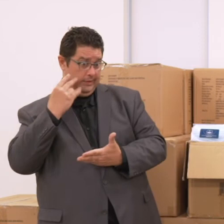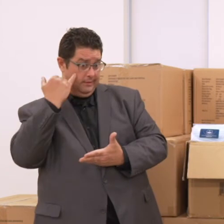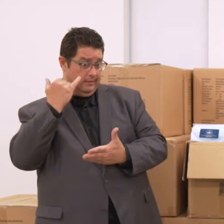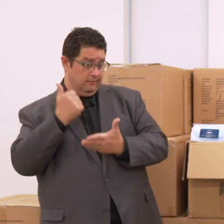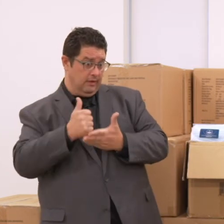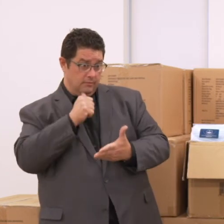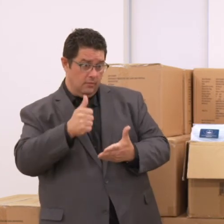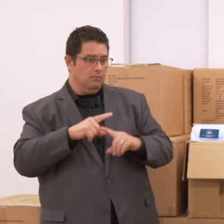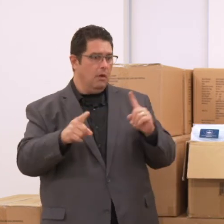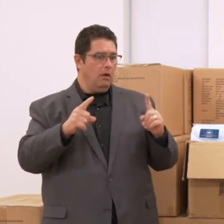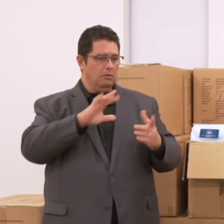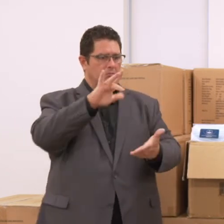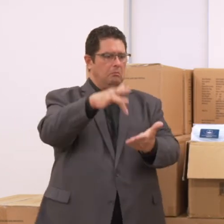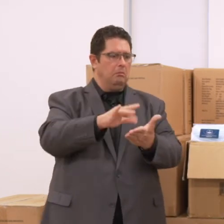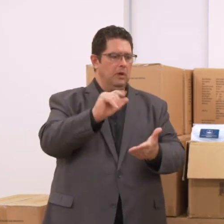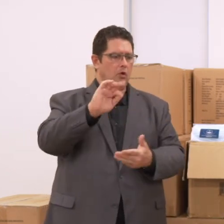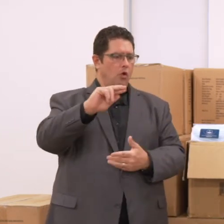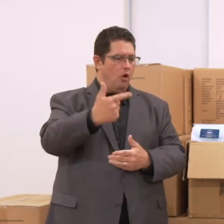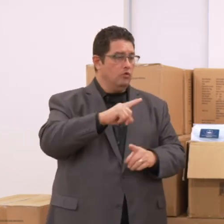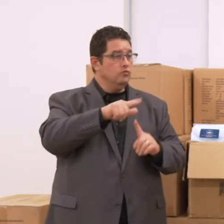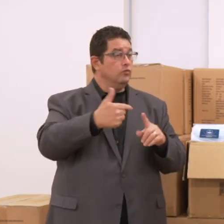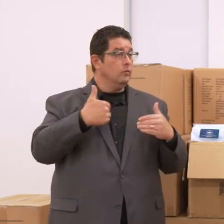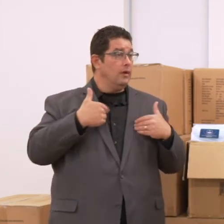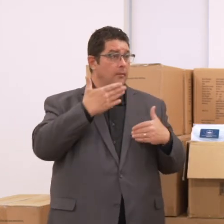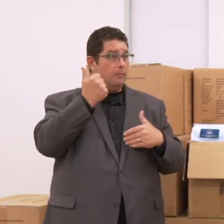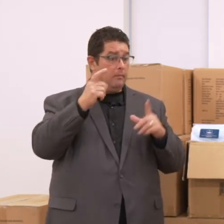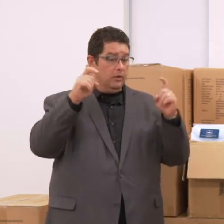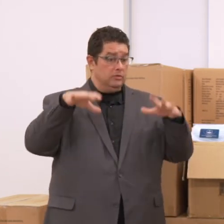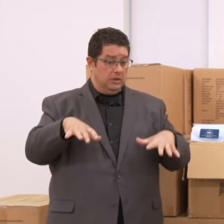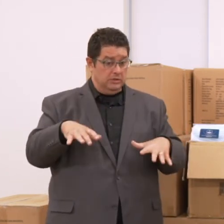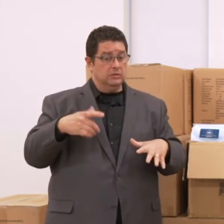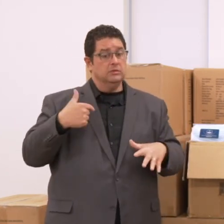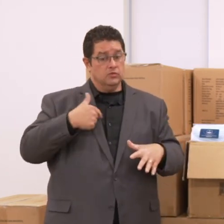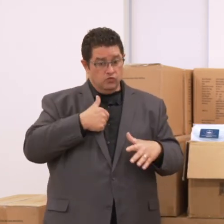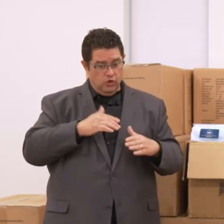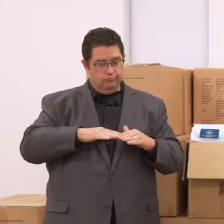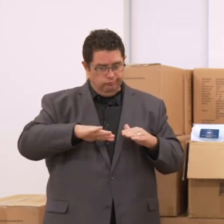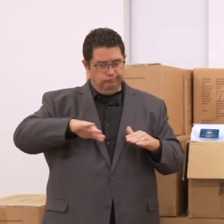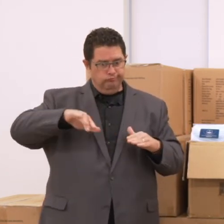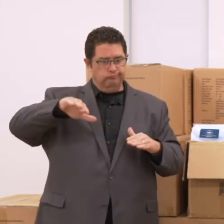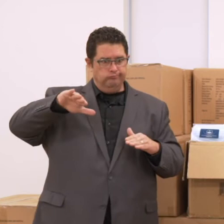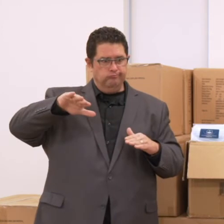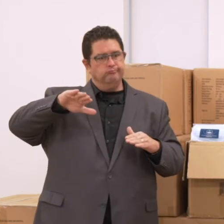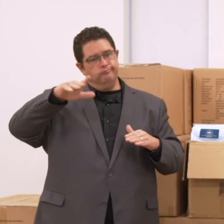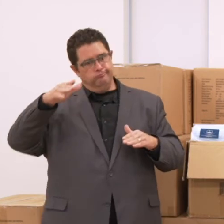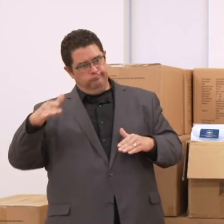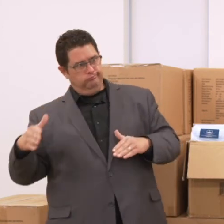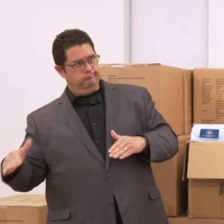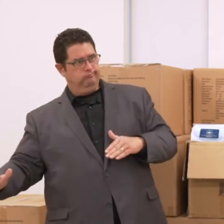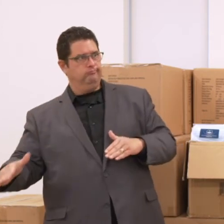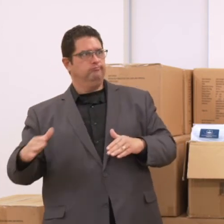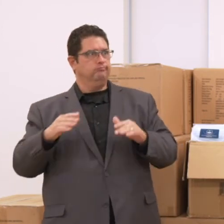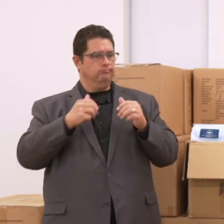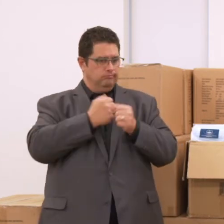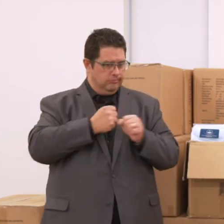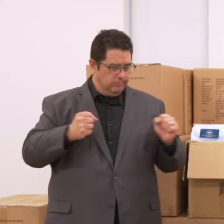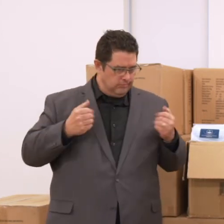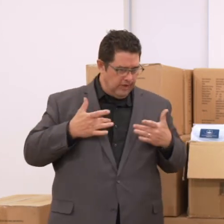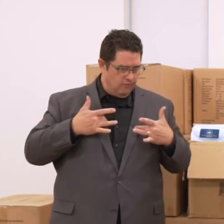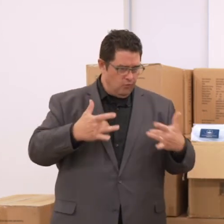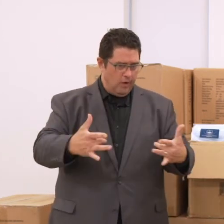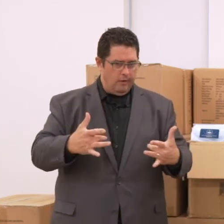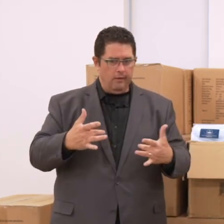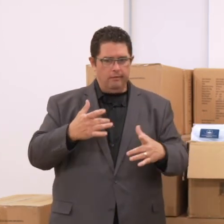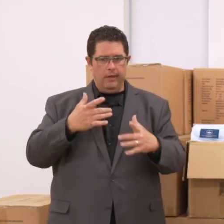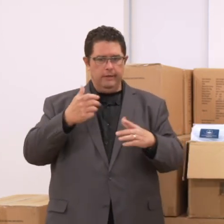So in mid-August, when we have a better testing environment, we can have a smoother landing and can move forward in a much safer way, in a way that